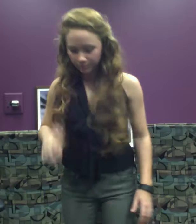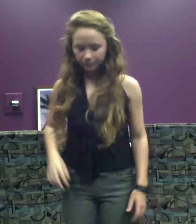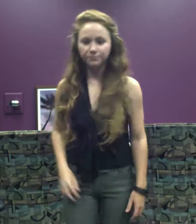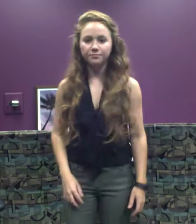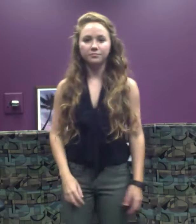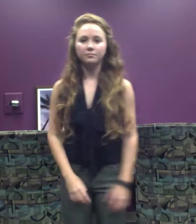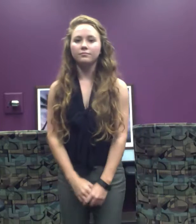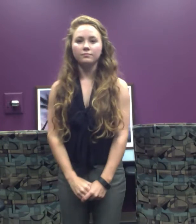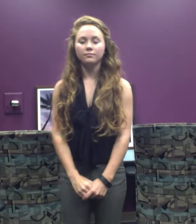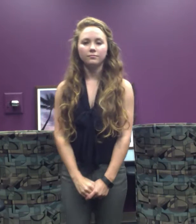Ready? Yeah.